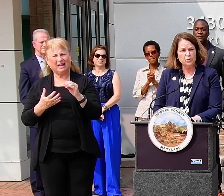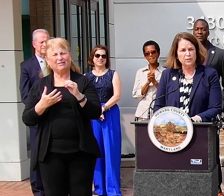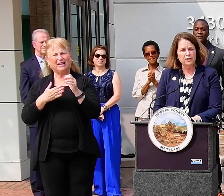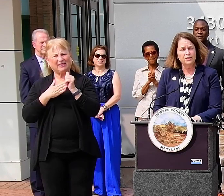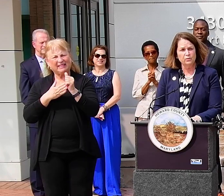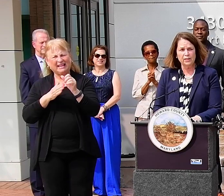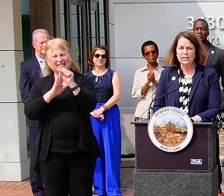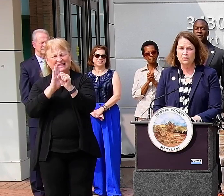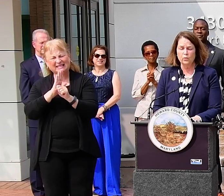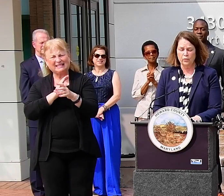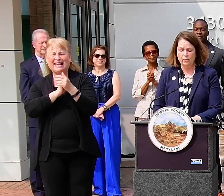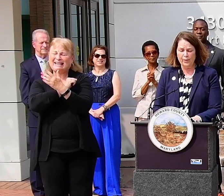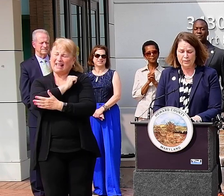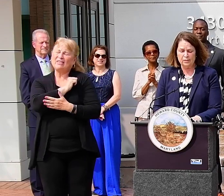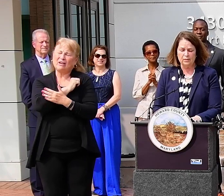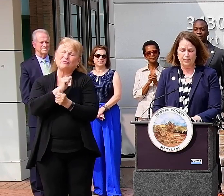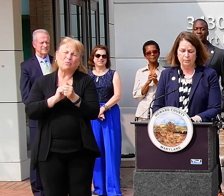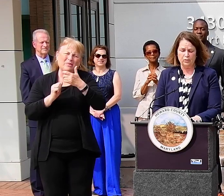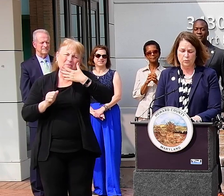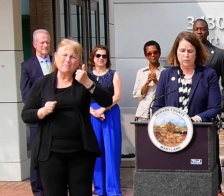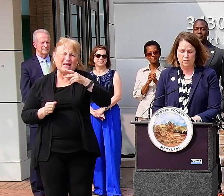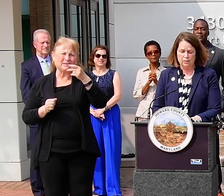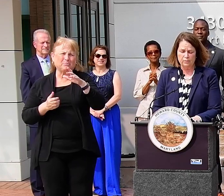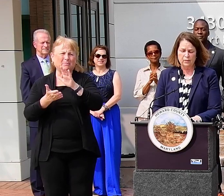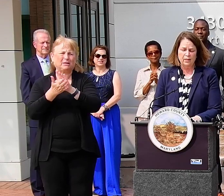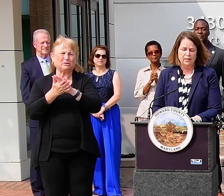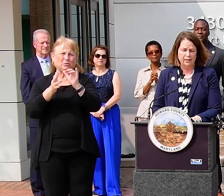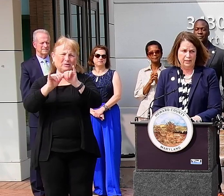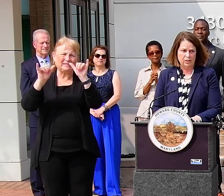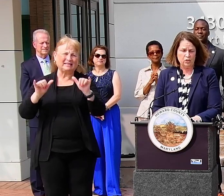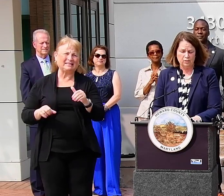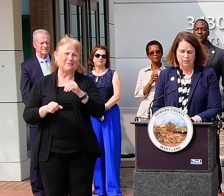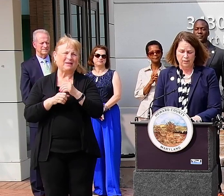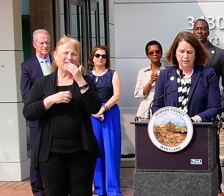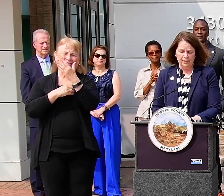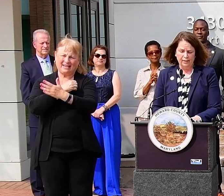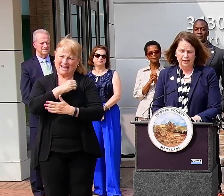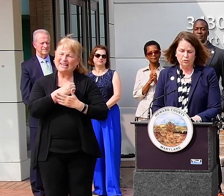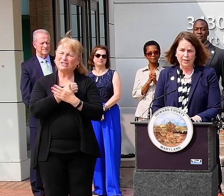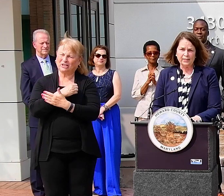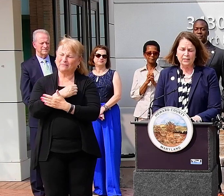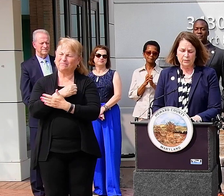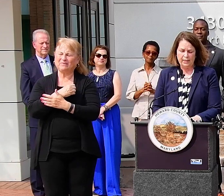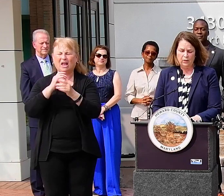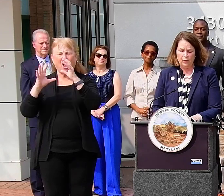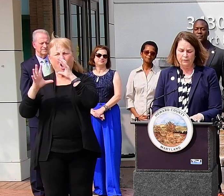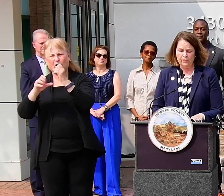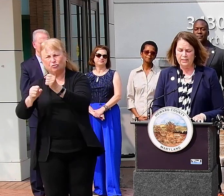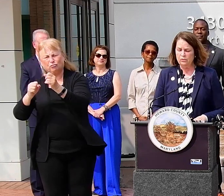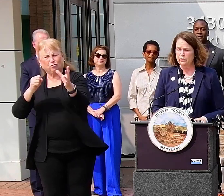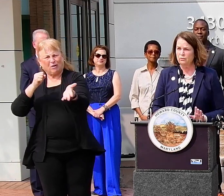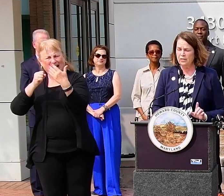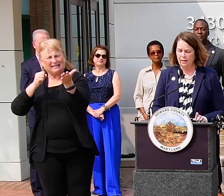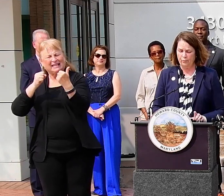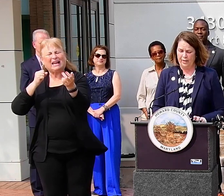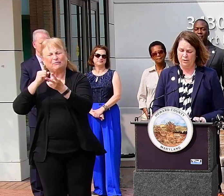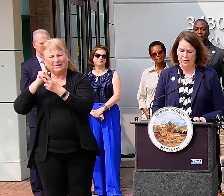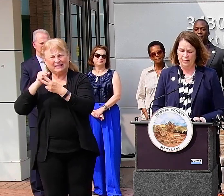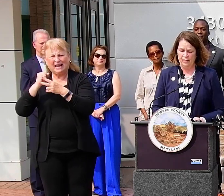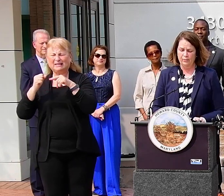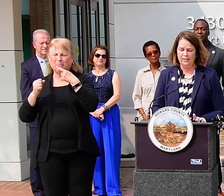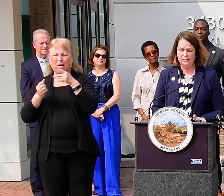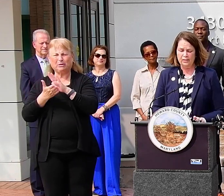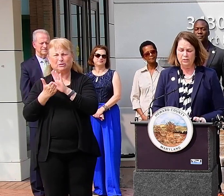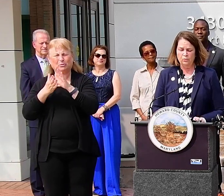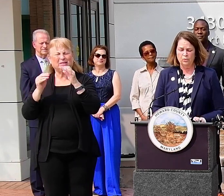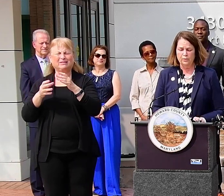and the country, really, with the best public school systems in the nation. Attracting and retaining qualified teachers is our top